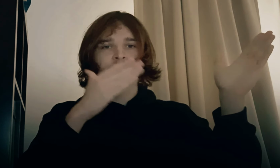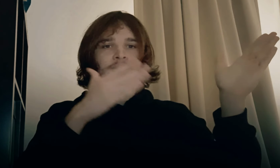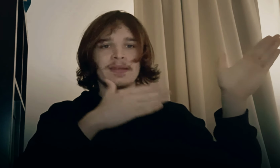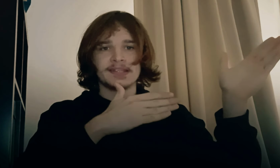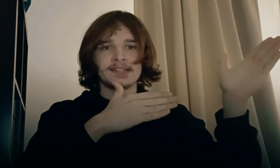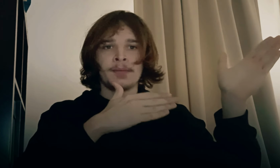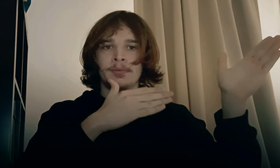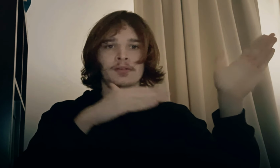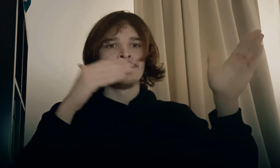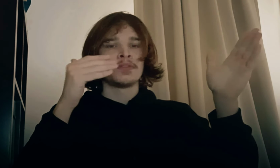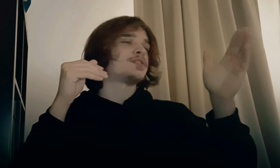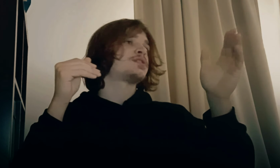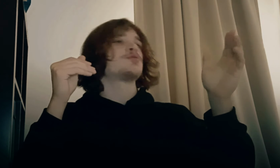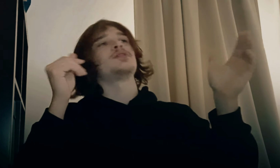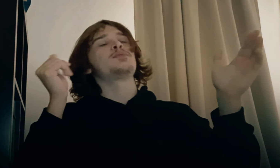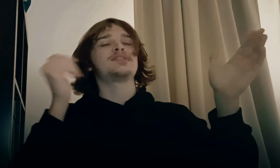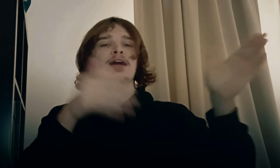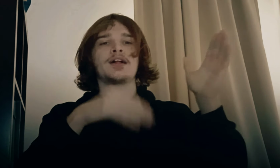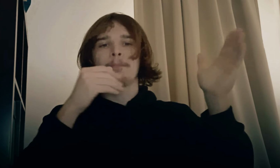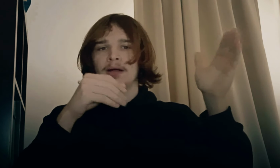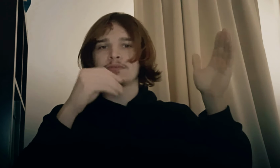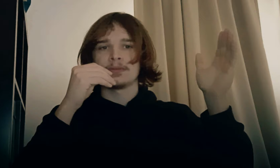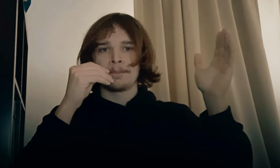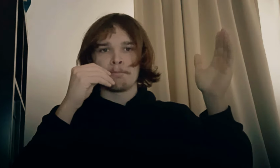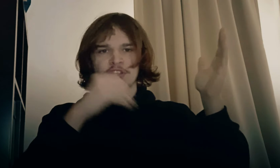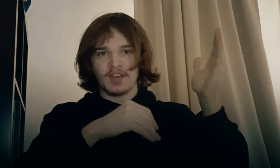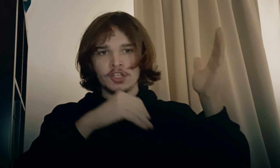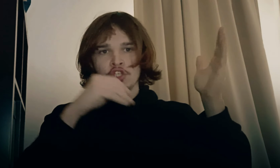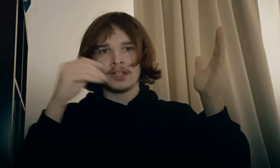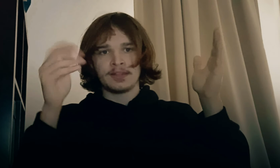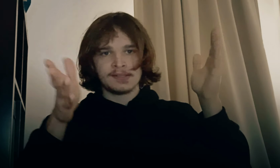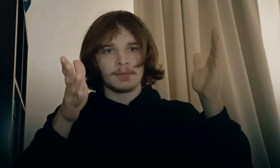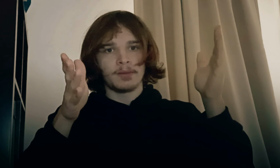The best example is when we talk about motivation and discipline.